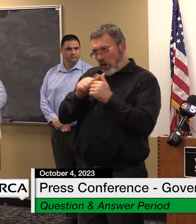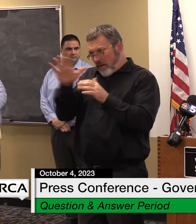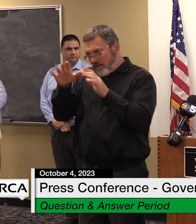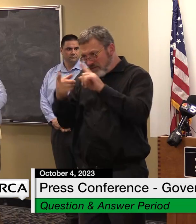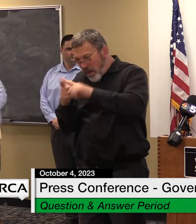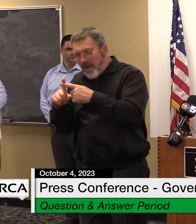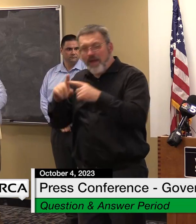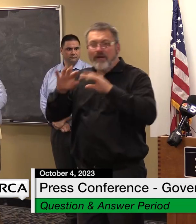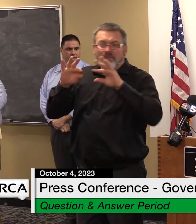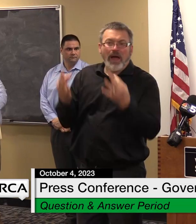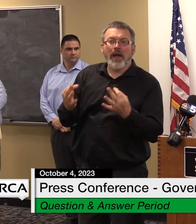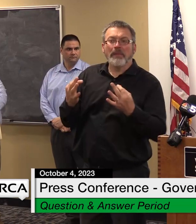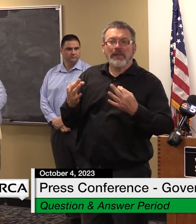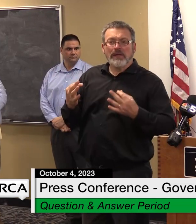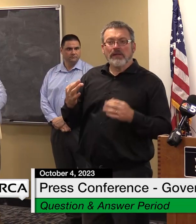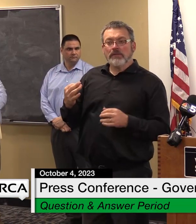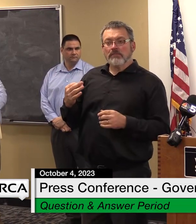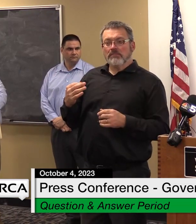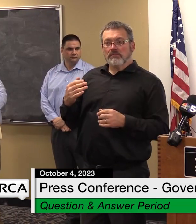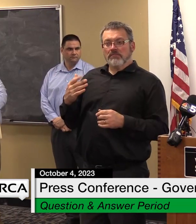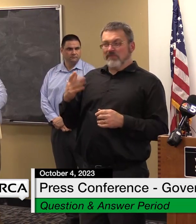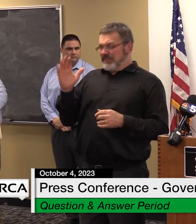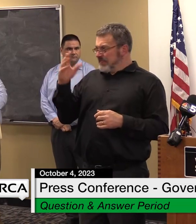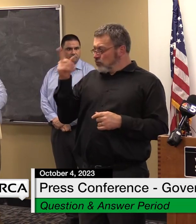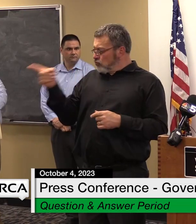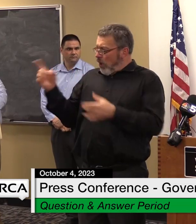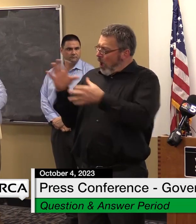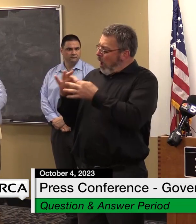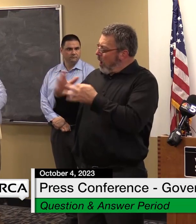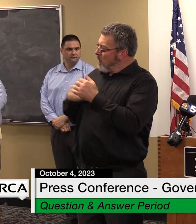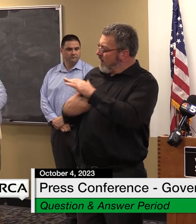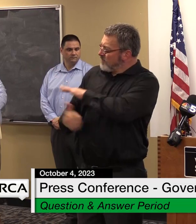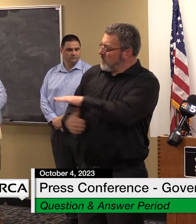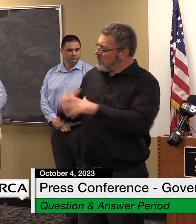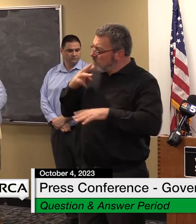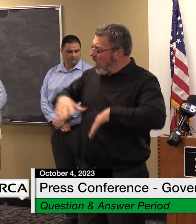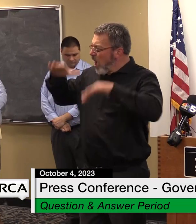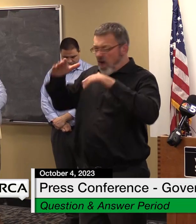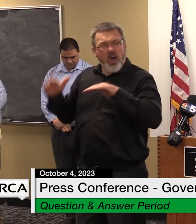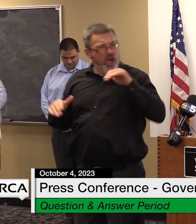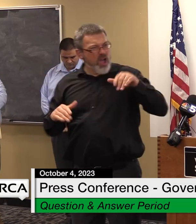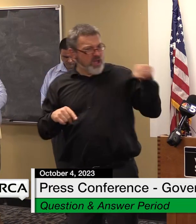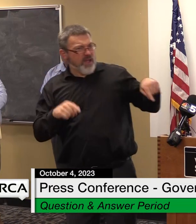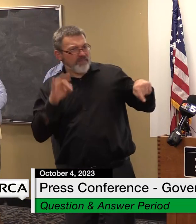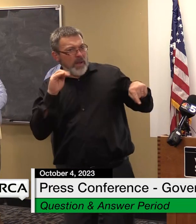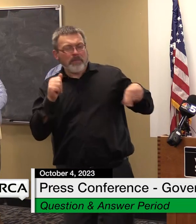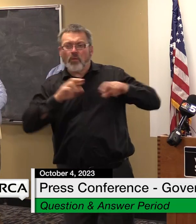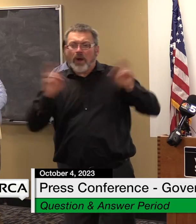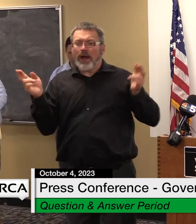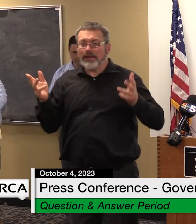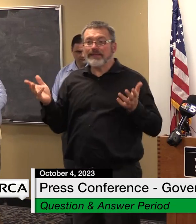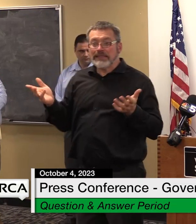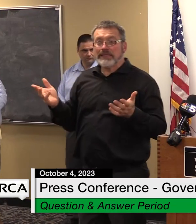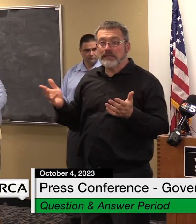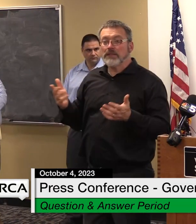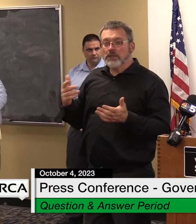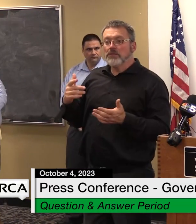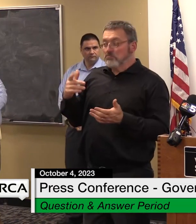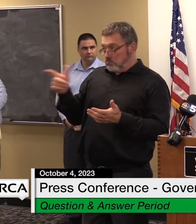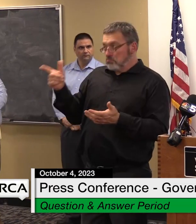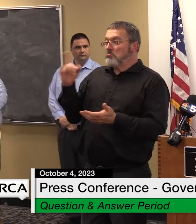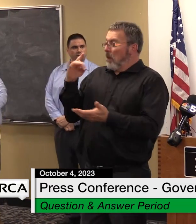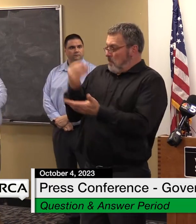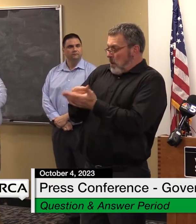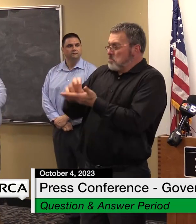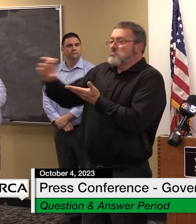say, hey, listen, my basement's flooded, and I didn't think I qualified. But I did, and I got X amount of money. In fact, I